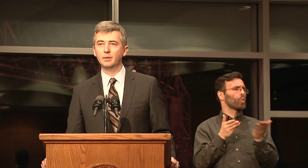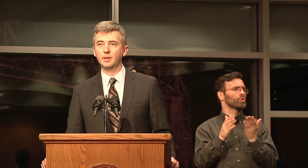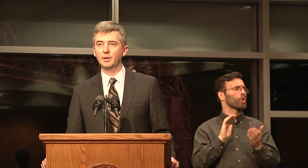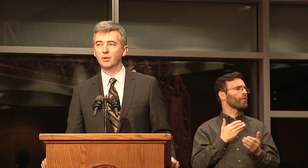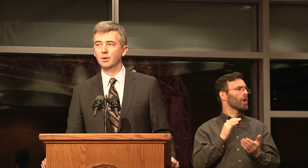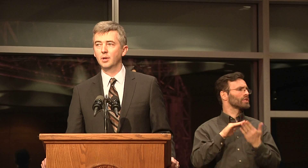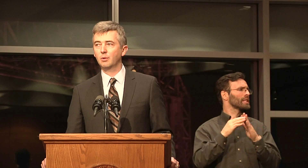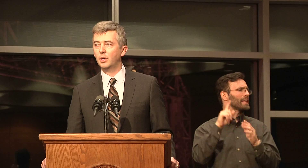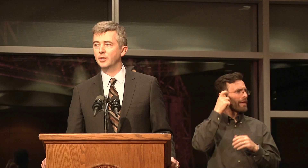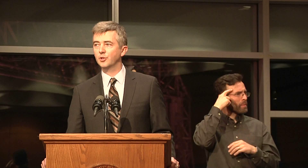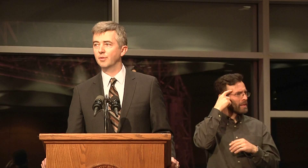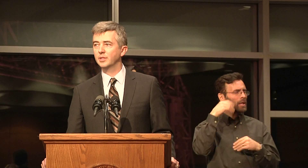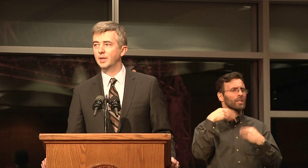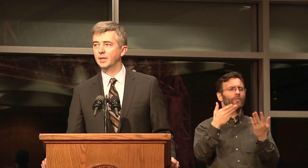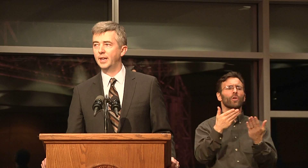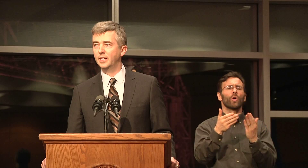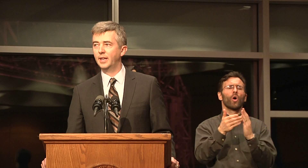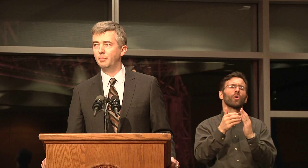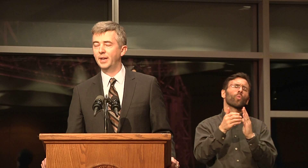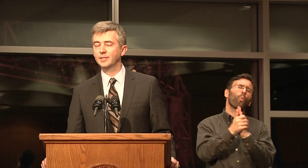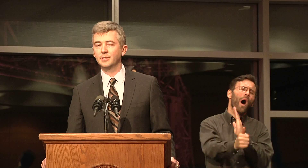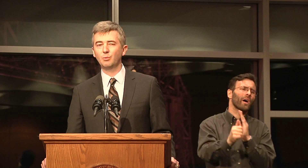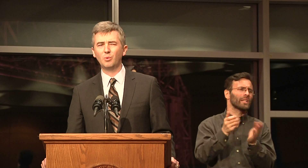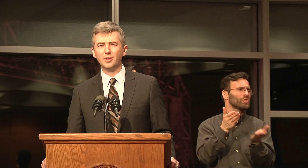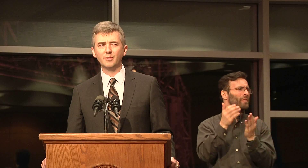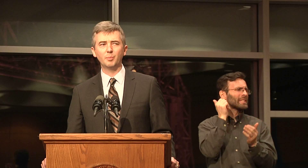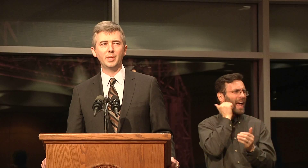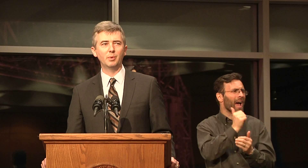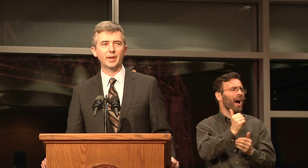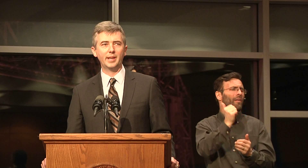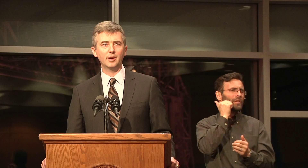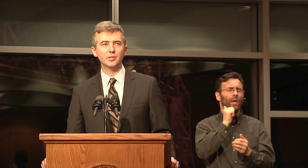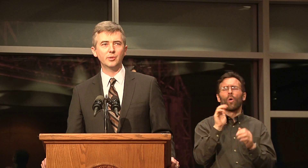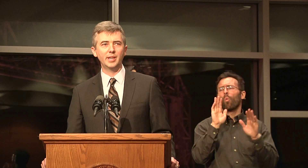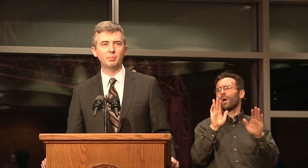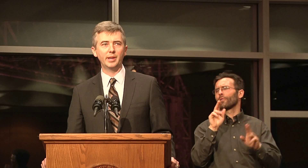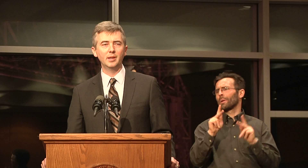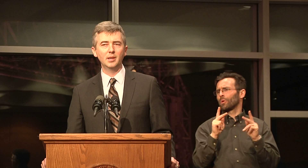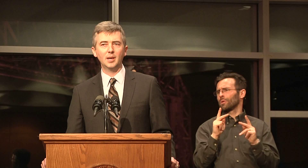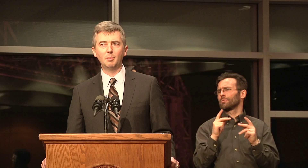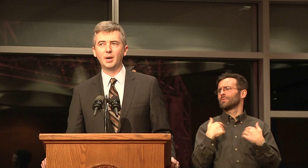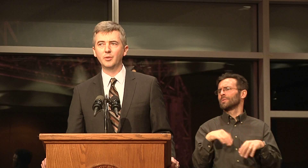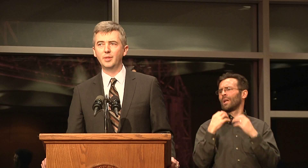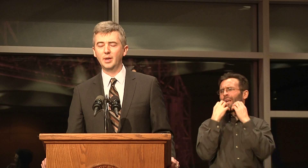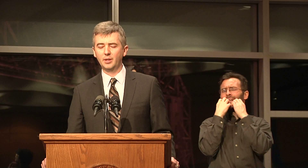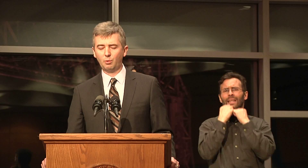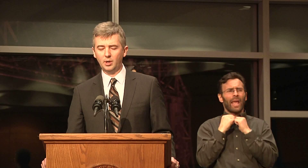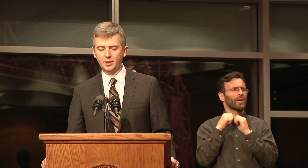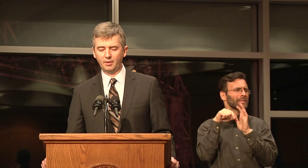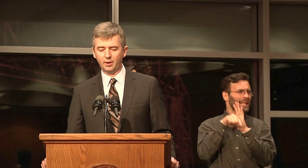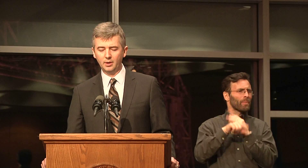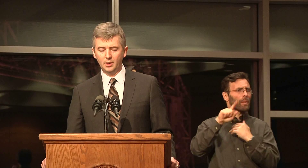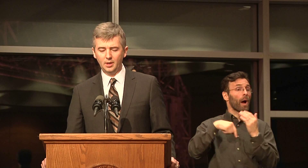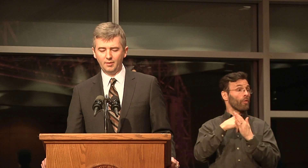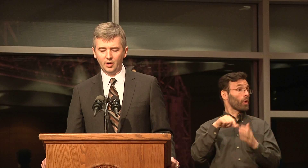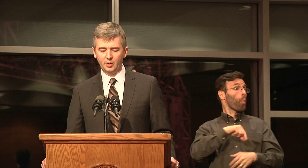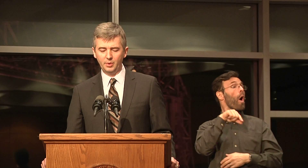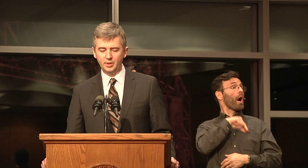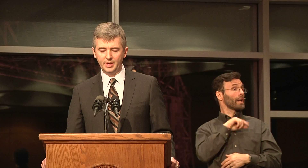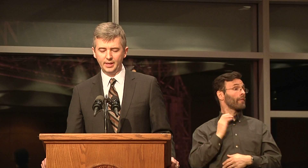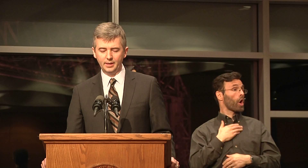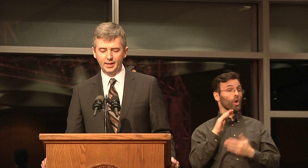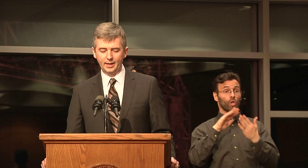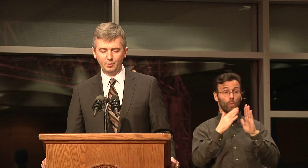and deliver quality service on a day-to-day basis. Wonderful people that care so deeply about the quality of